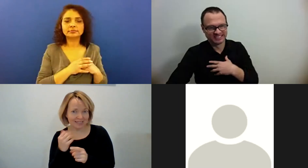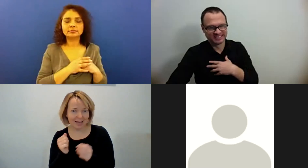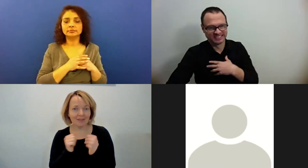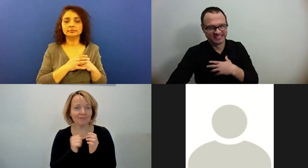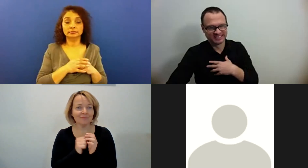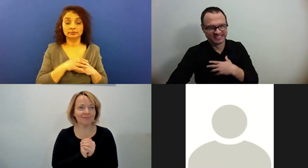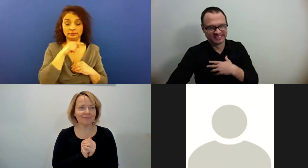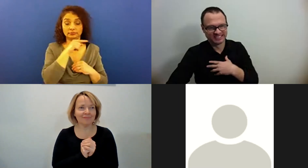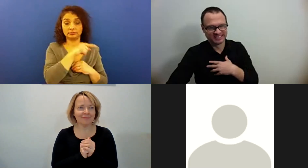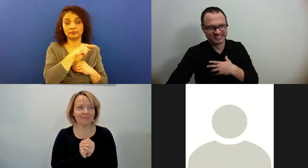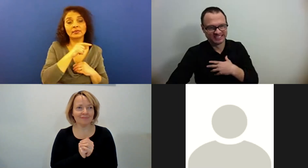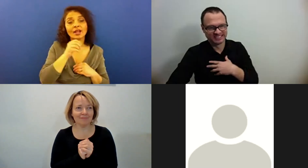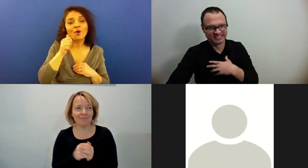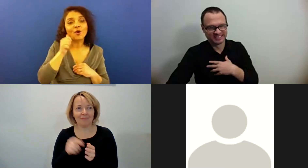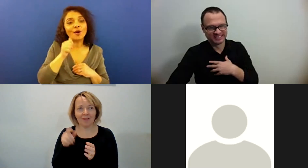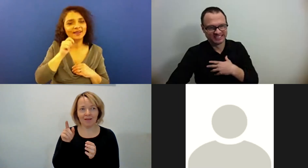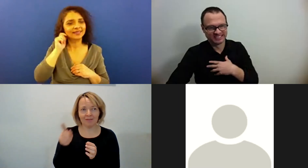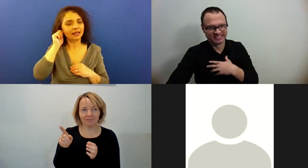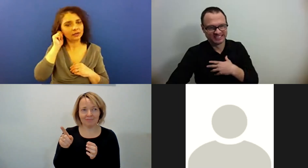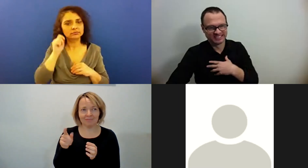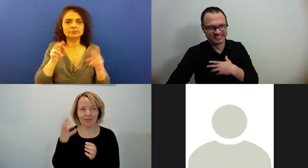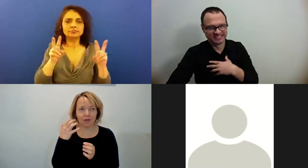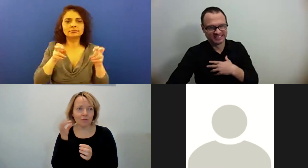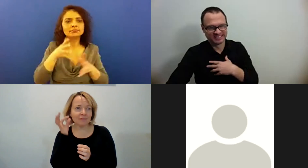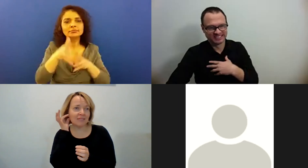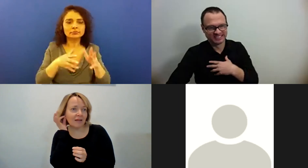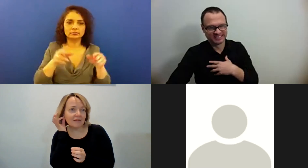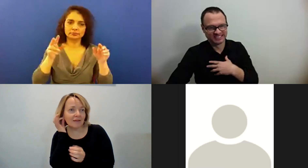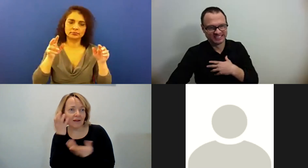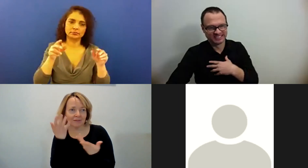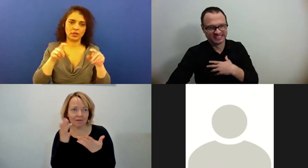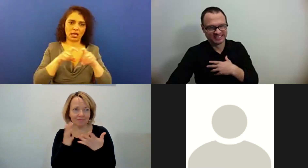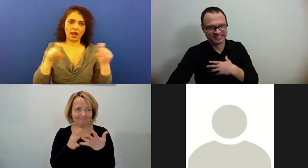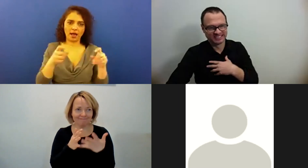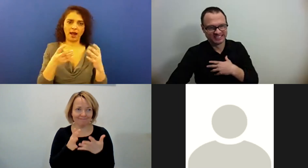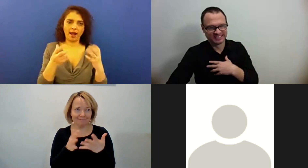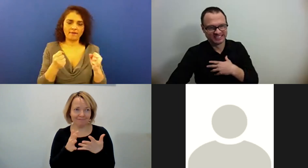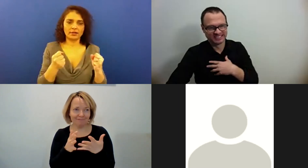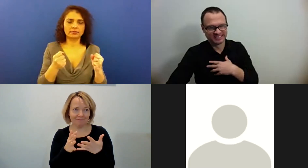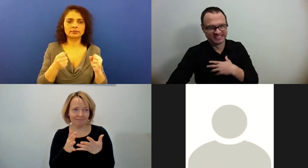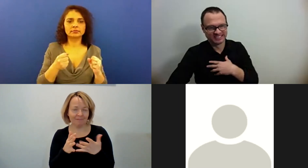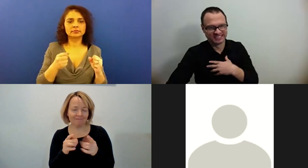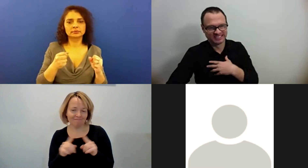They're people from Kosovo originally. No, sorry, they're Roma people.